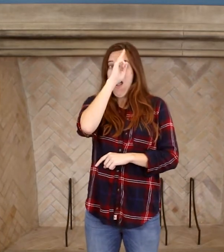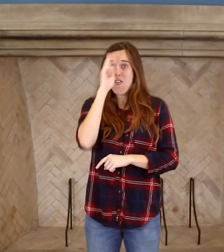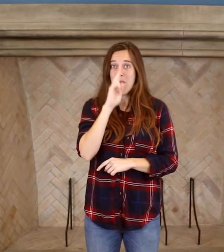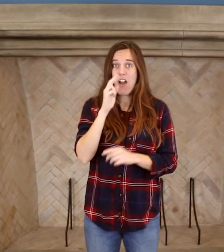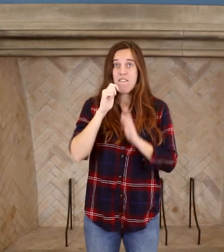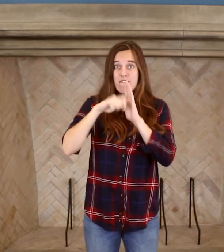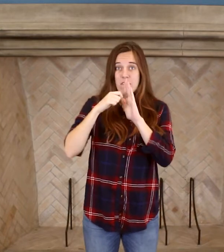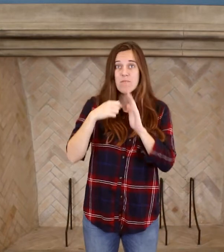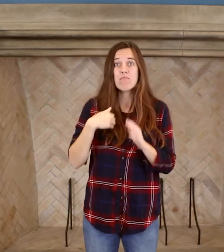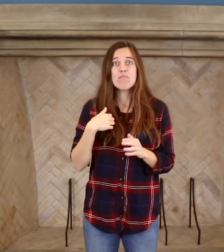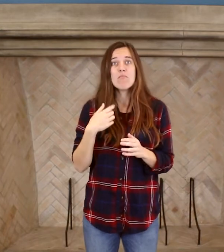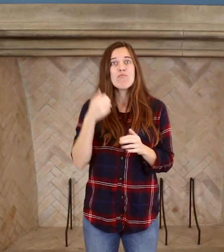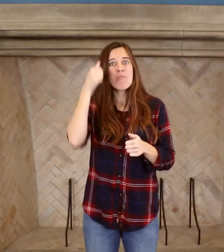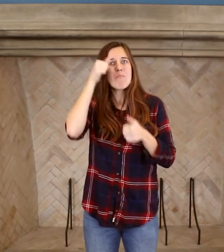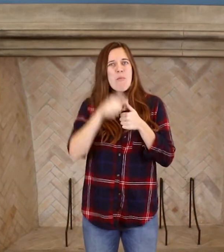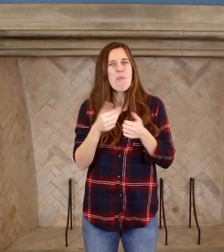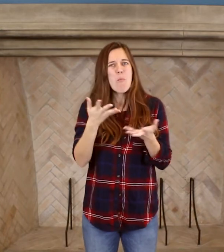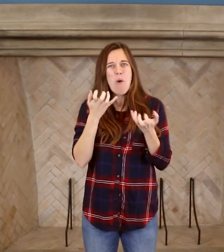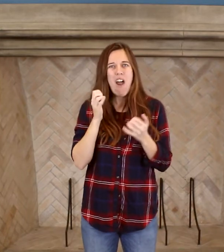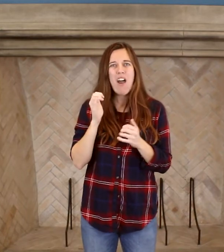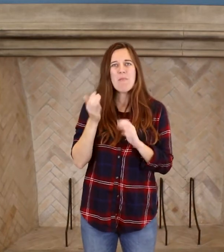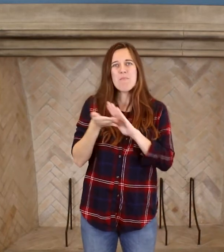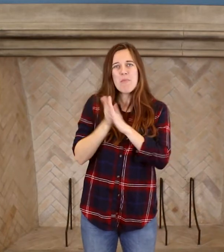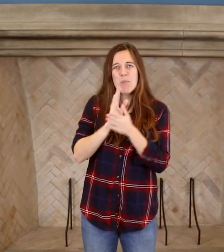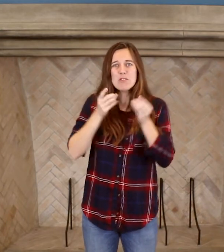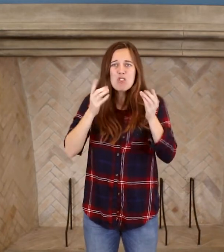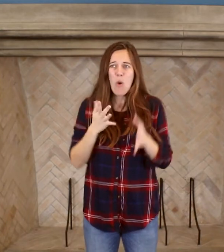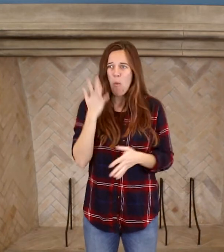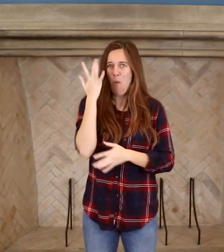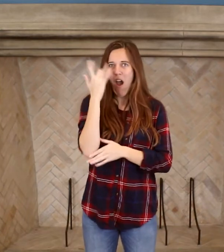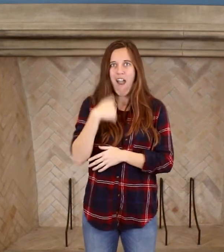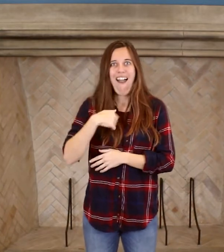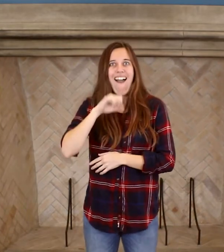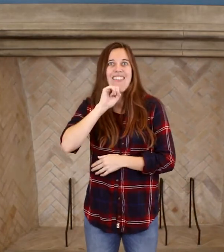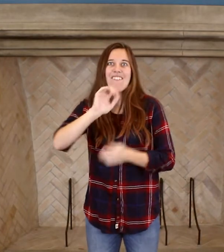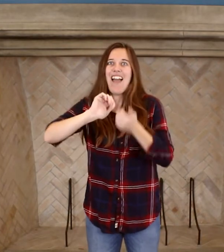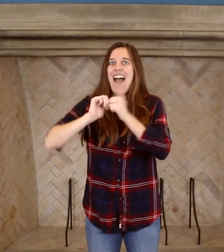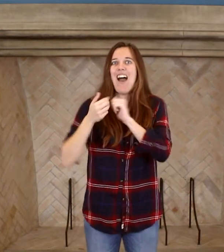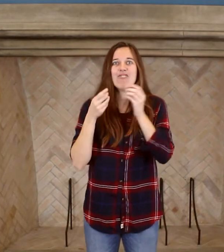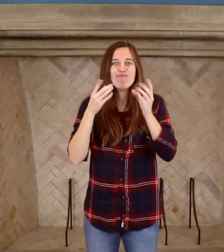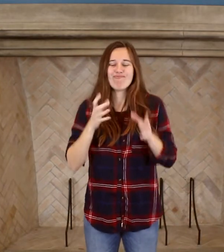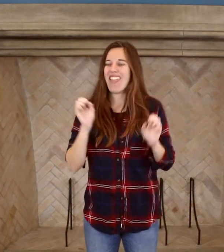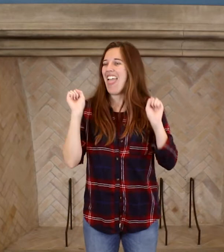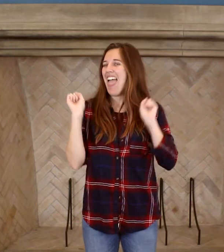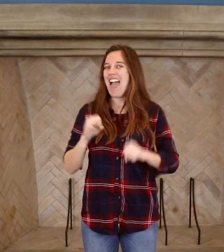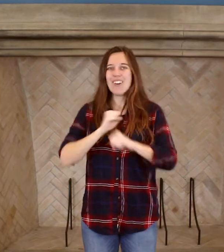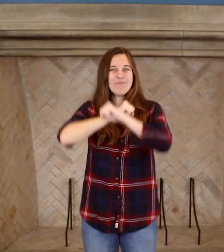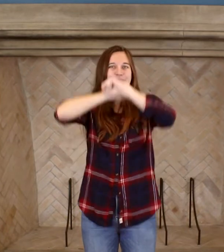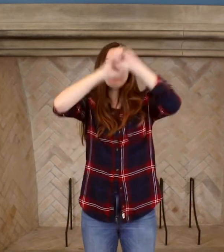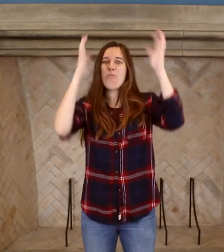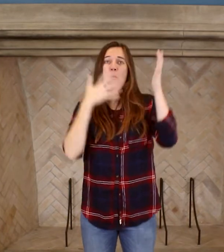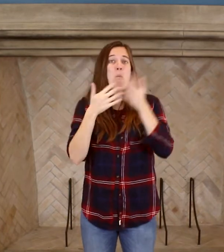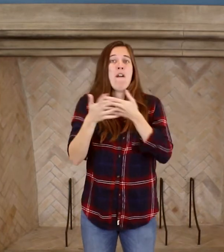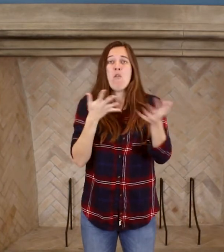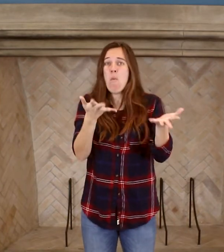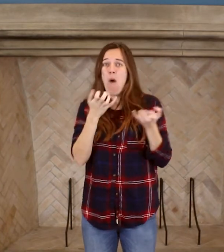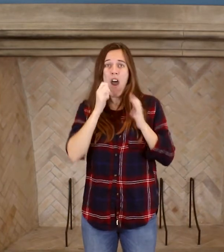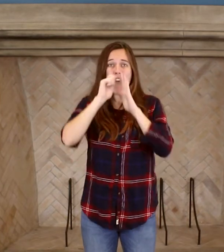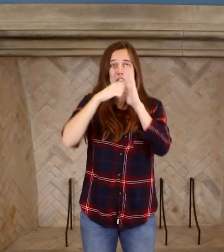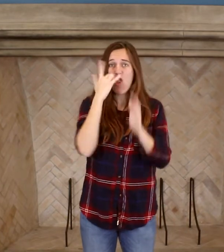and remembered the Harry Potter movies. And, you know, I wanted to become a director because you could put your visions